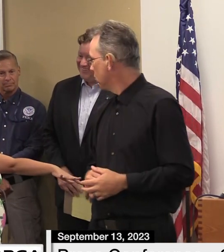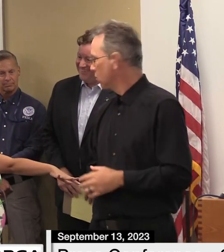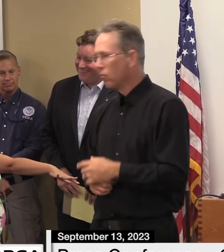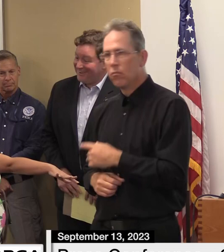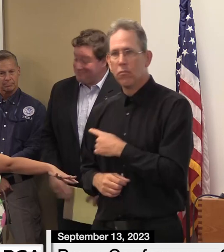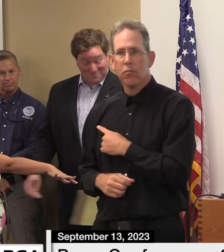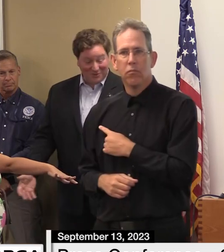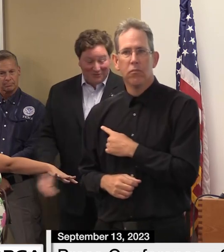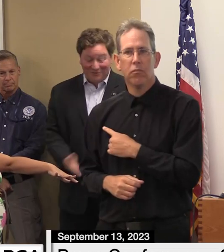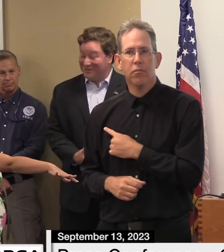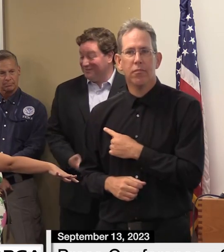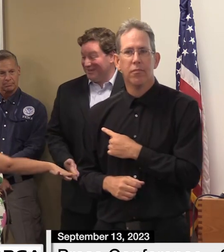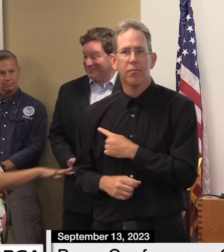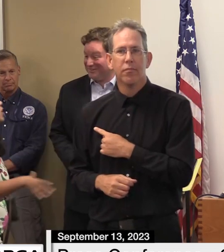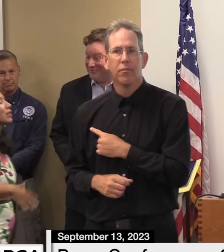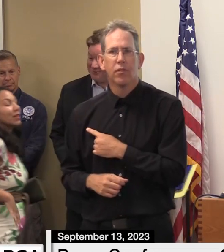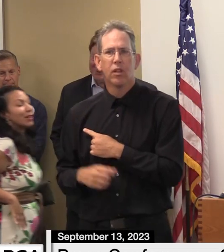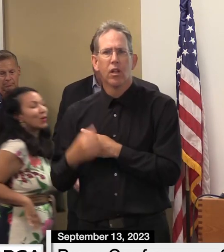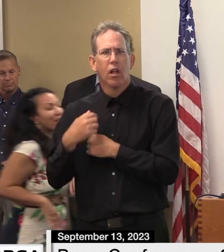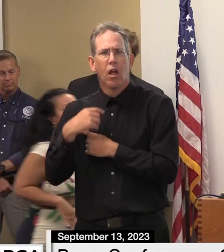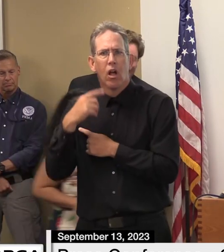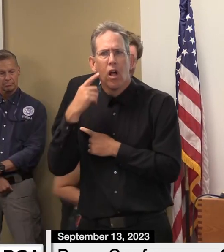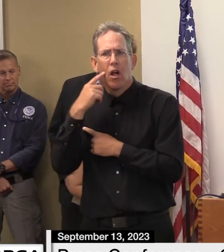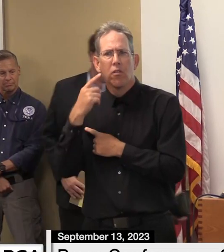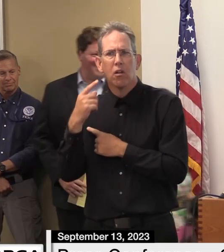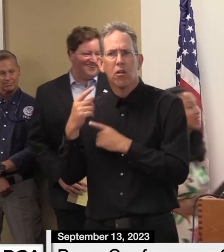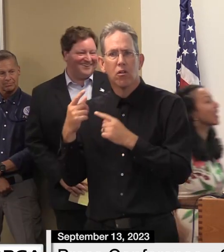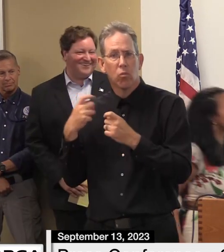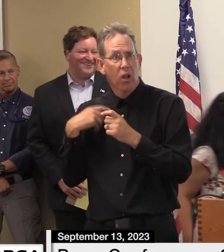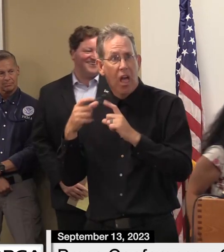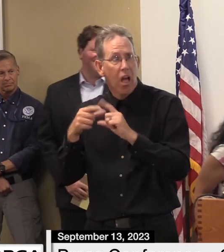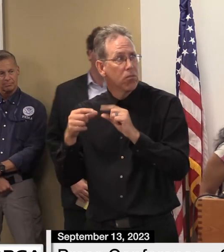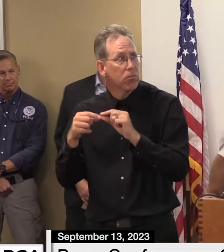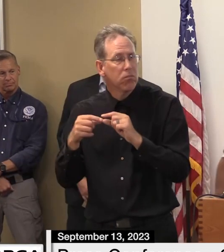was a Q&A. We would love to have you say a few words. Okay. Like.